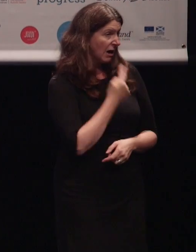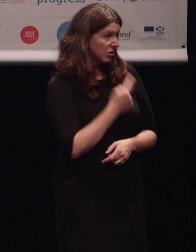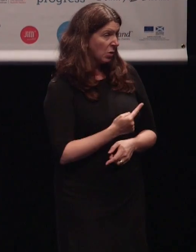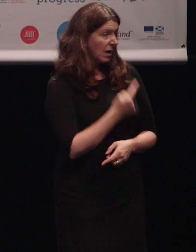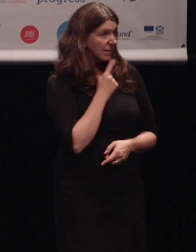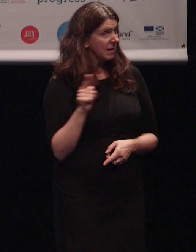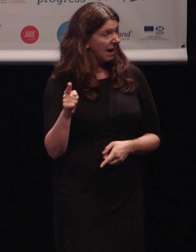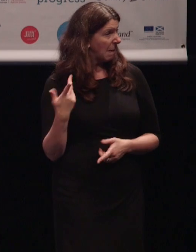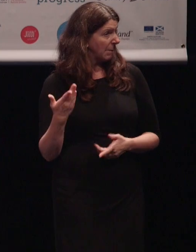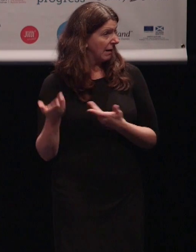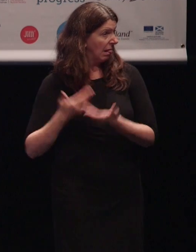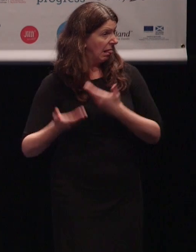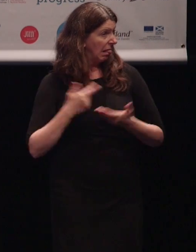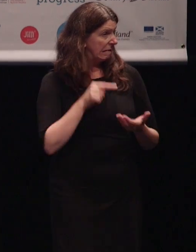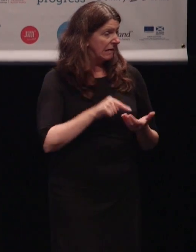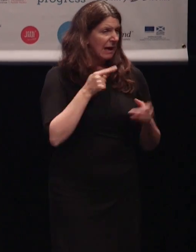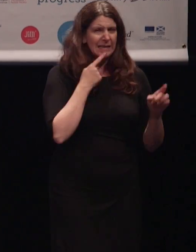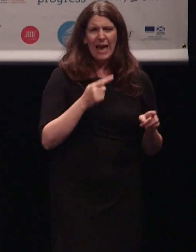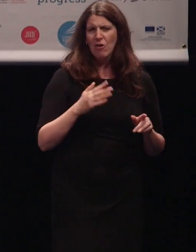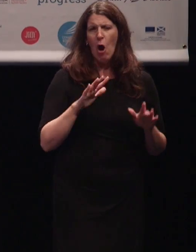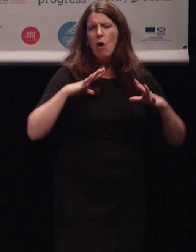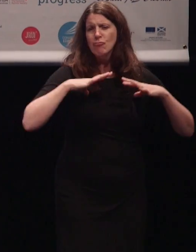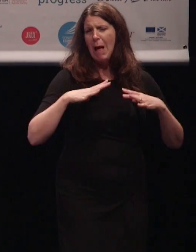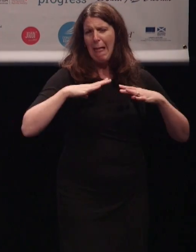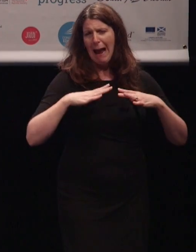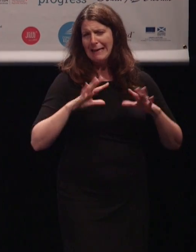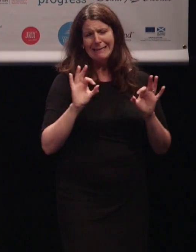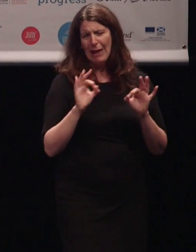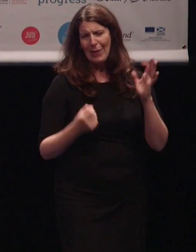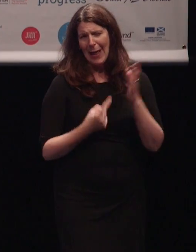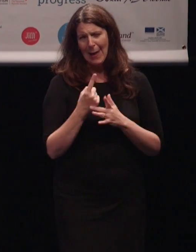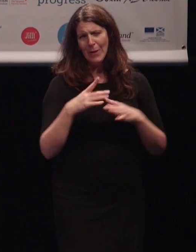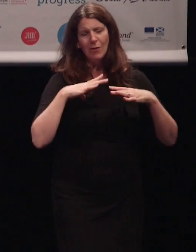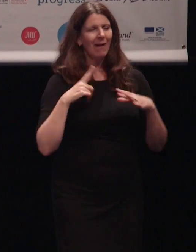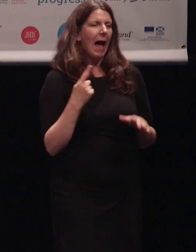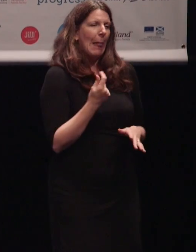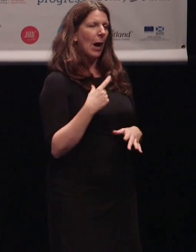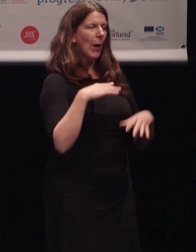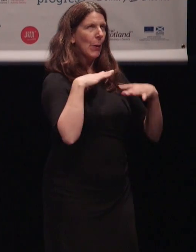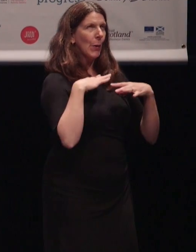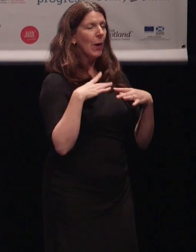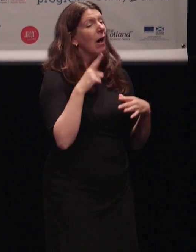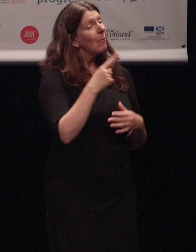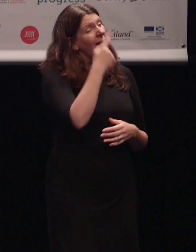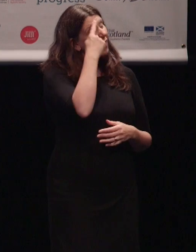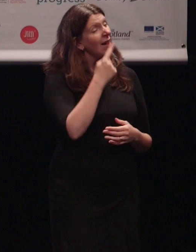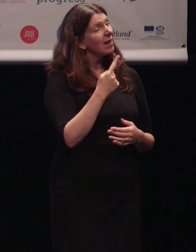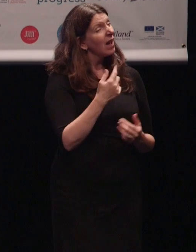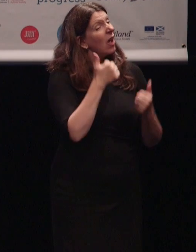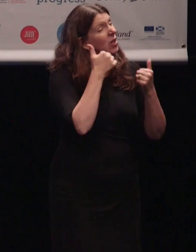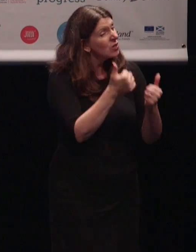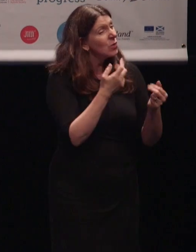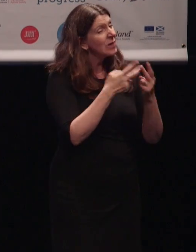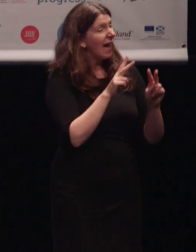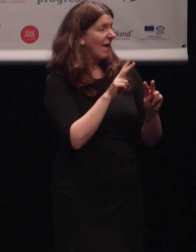I've never hit a woman. So, okay, I relaxed a little bit. But the point here is I think it's a good idea to just tell